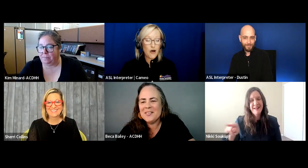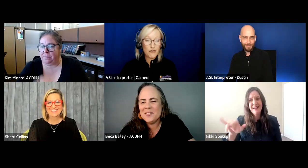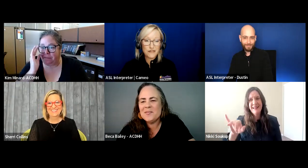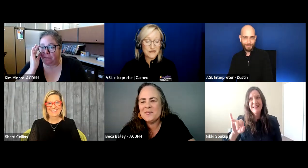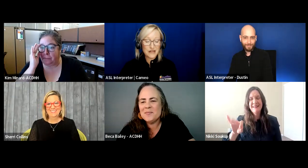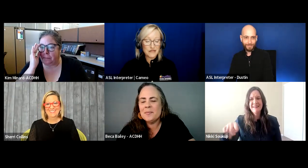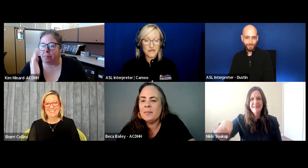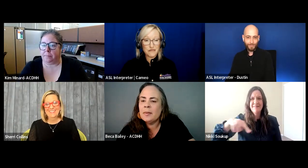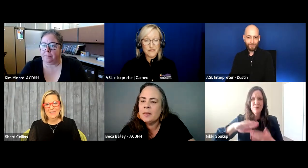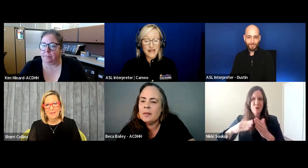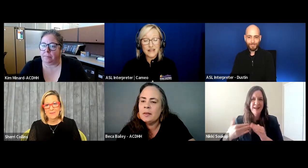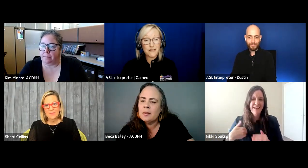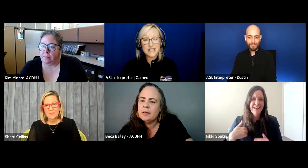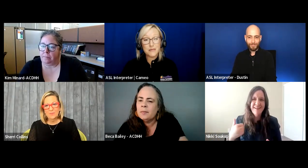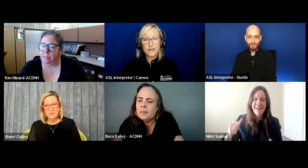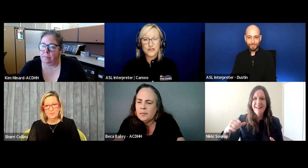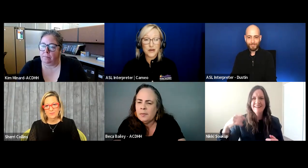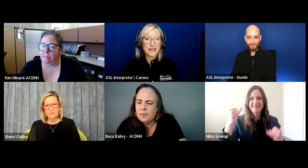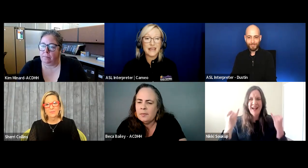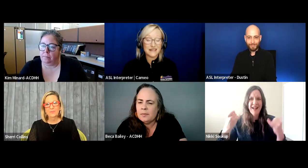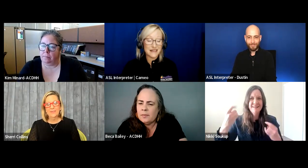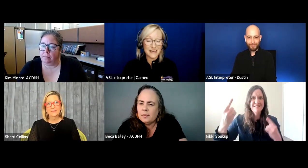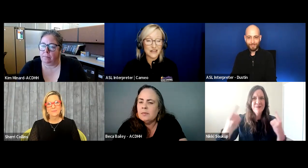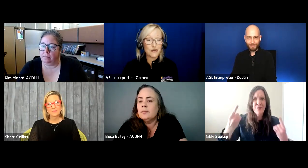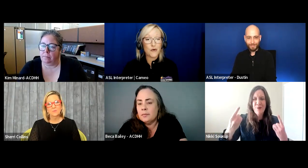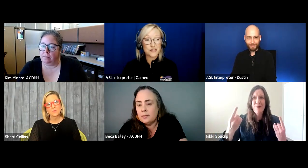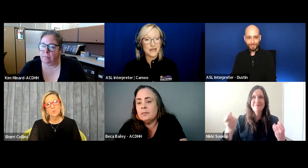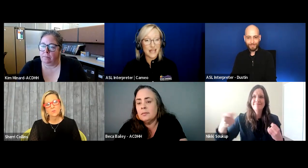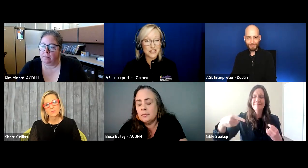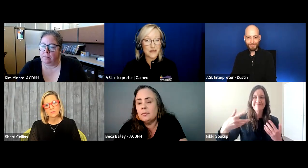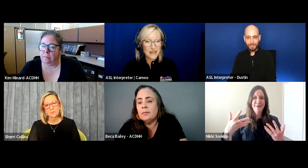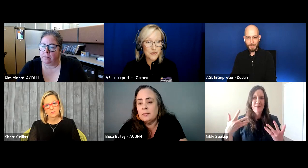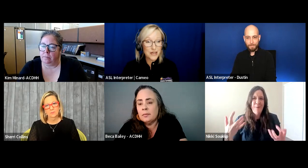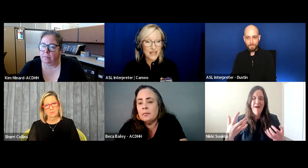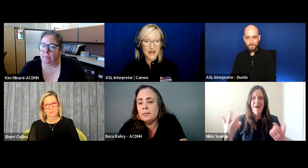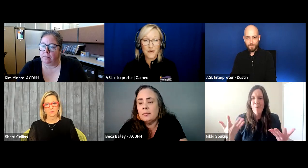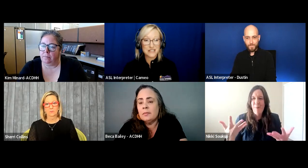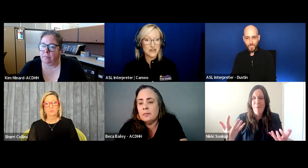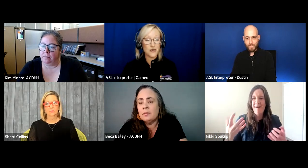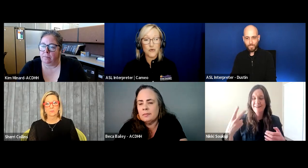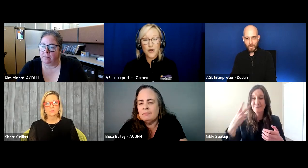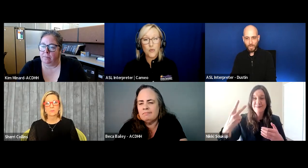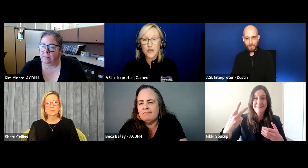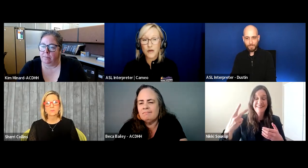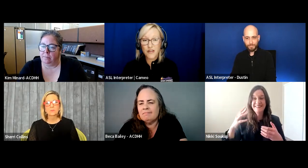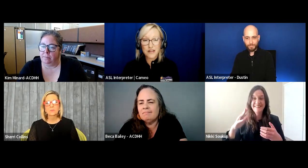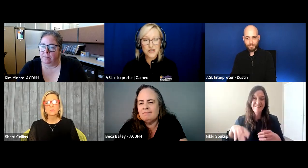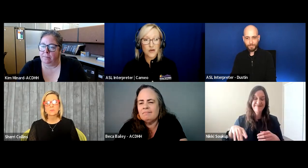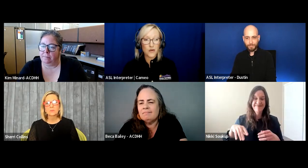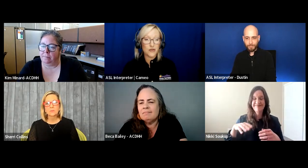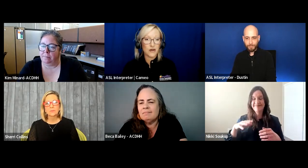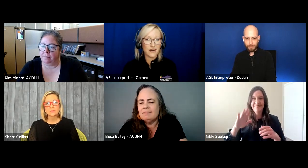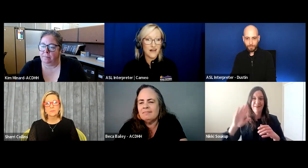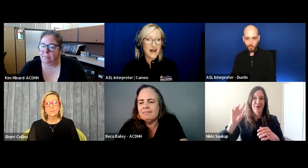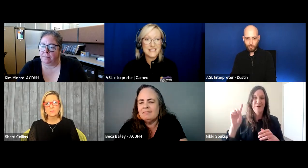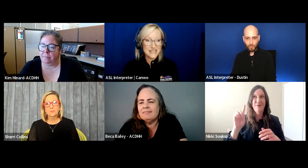Nikki. In the foreseeable future, I really look forward to engaging with the community. I want to know what your thoughts are,